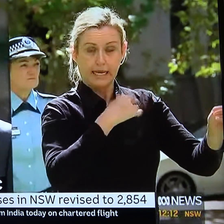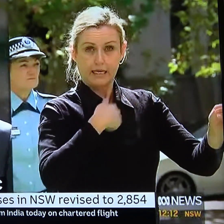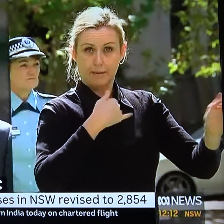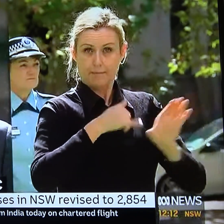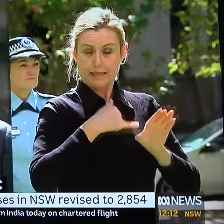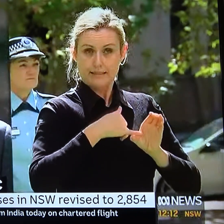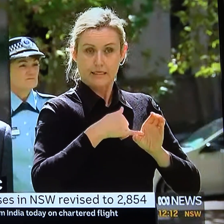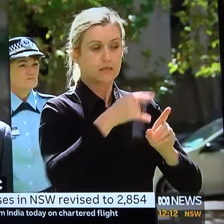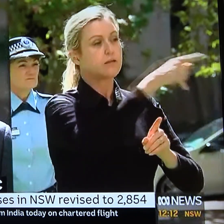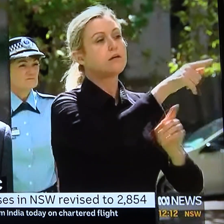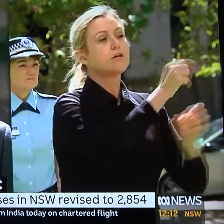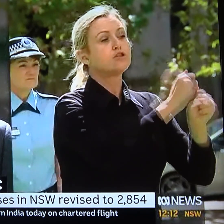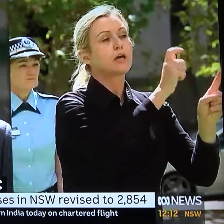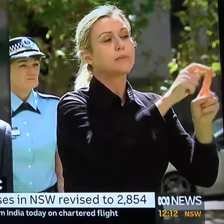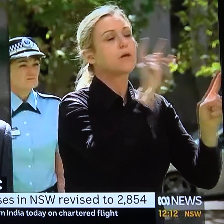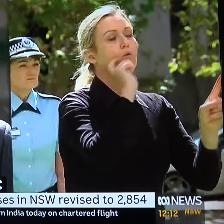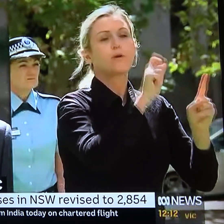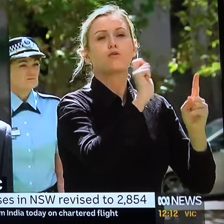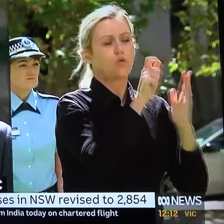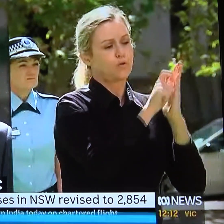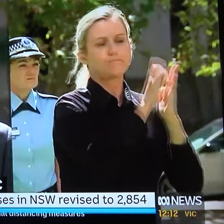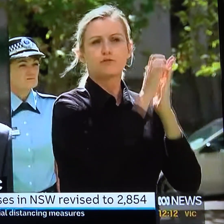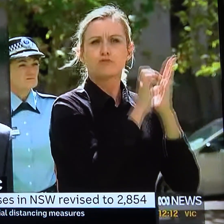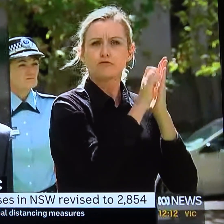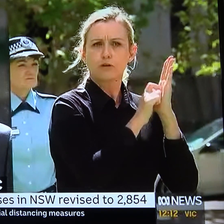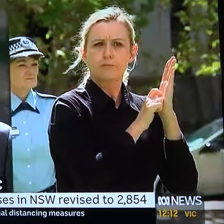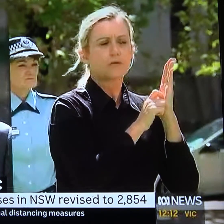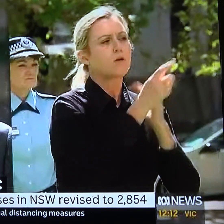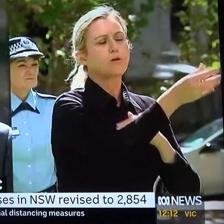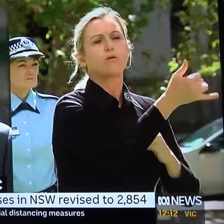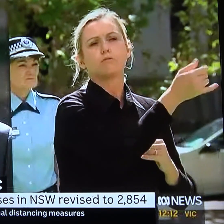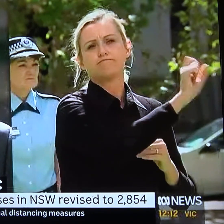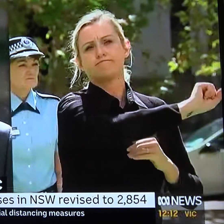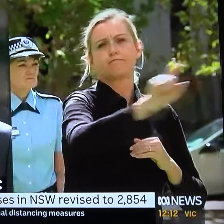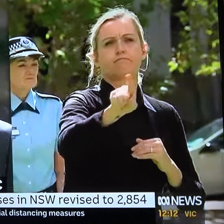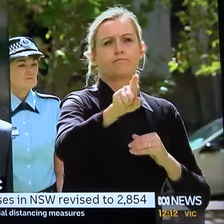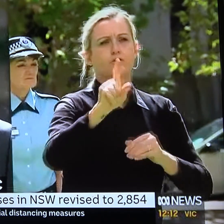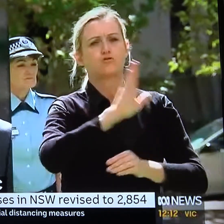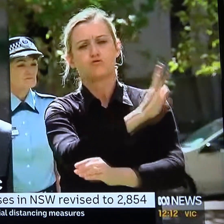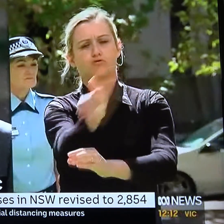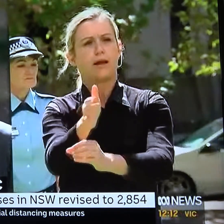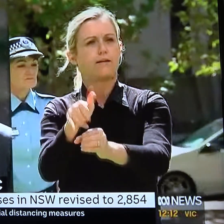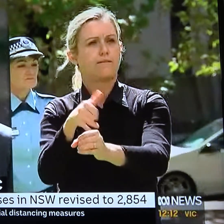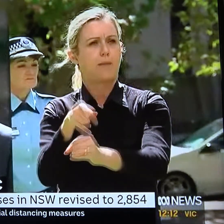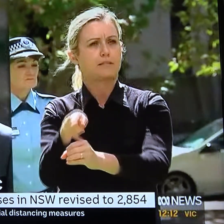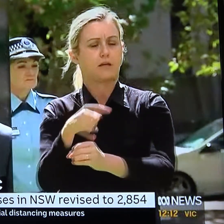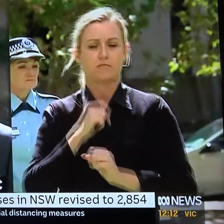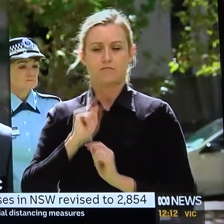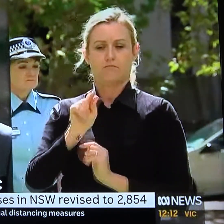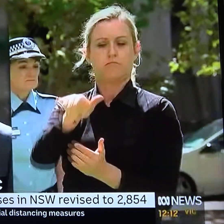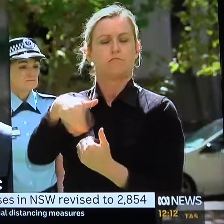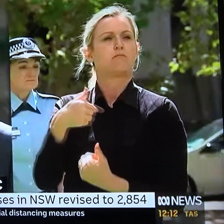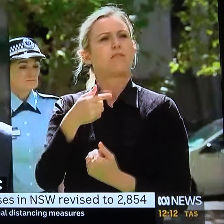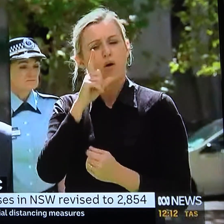the necessary medications to you. So my final message today is just be kind to each other and keep that social isolation going,